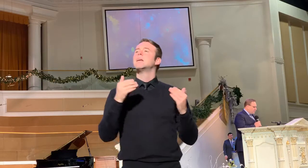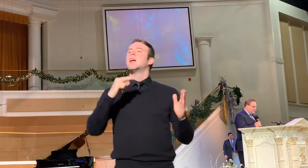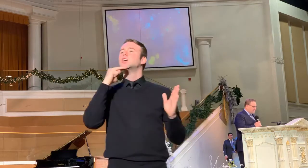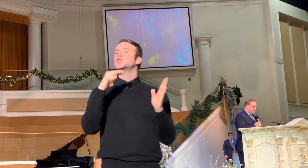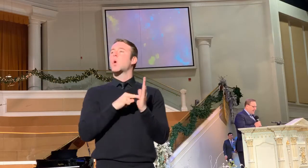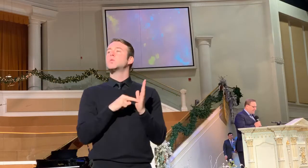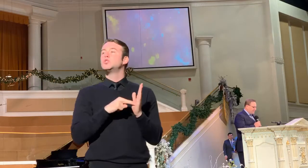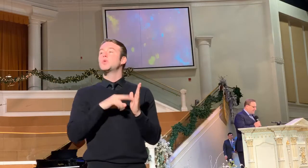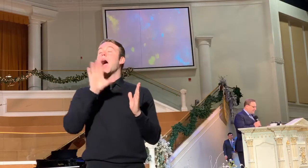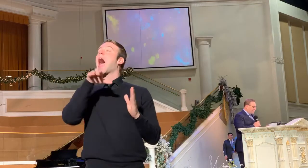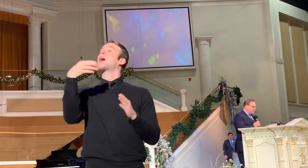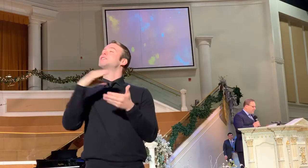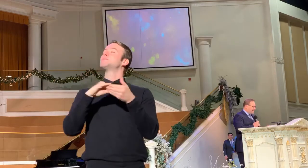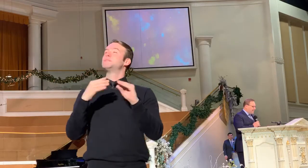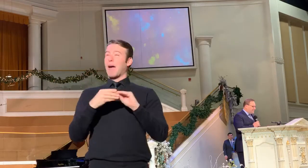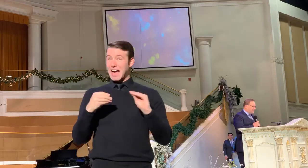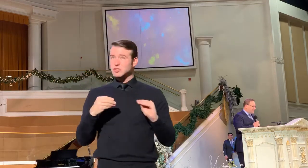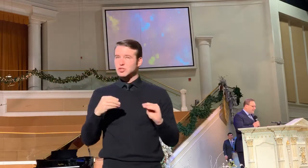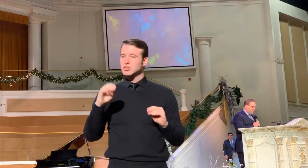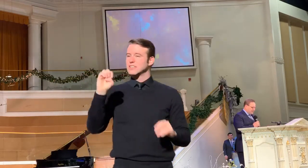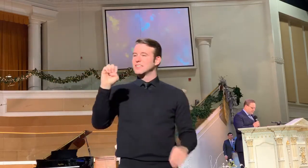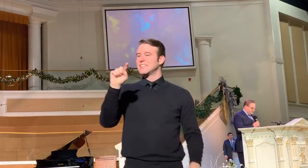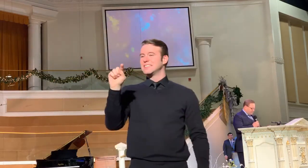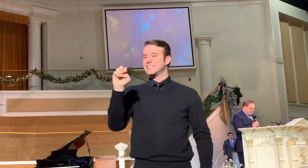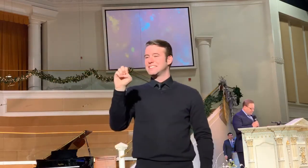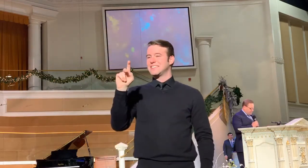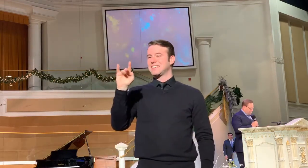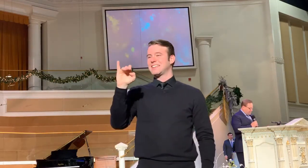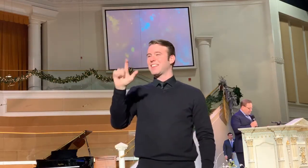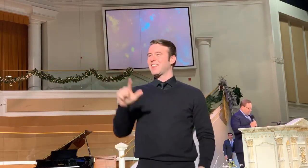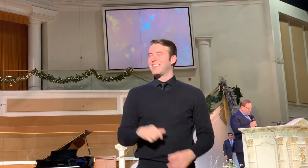a Christmas passage. Let's go to